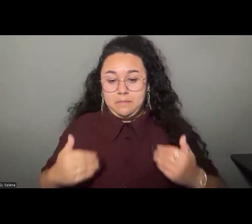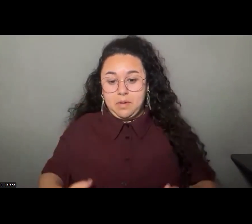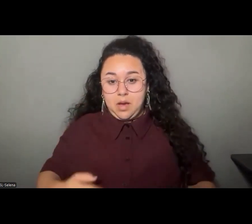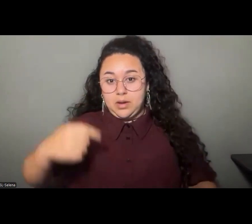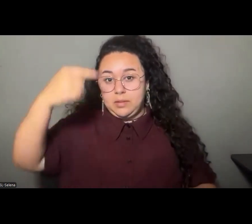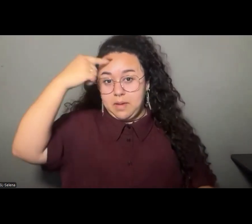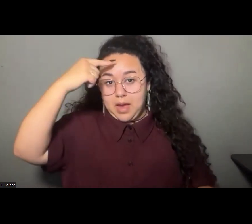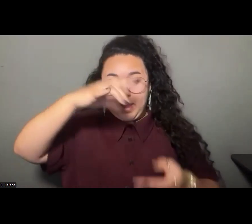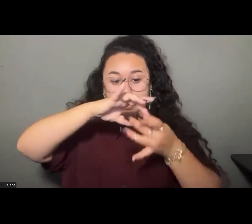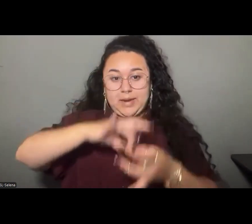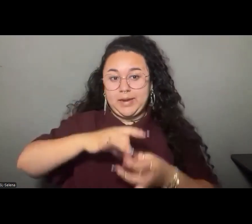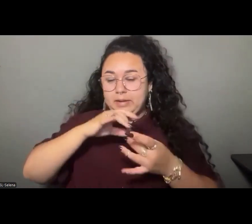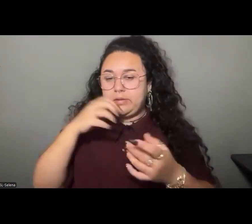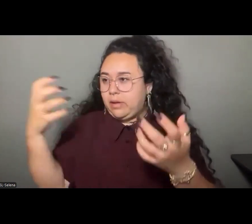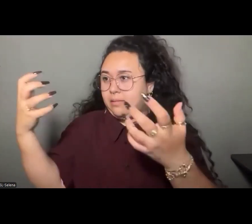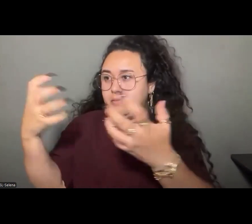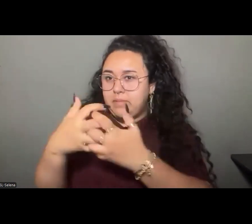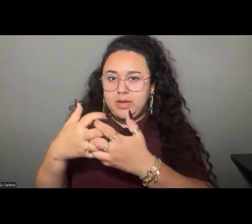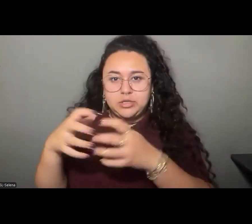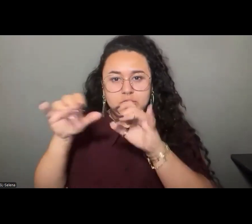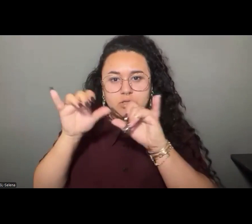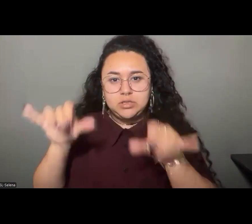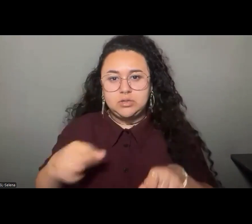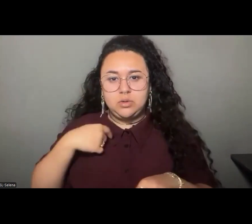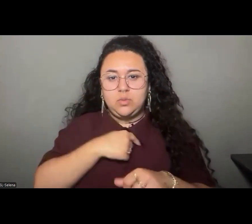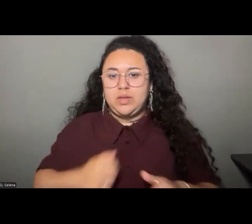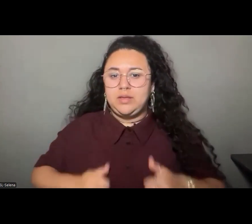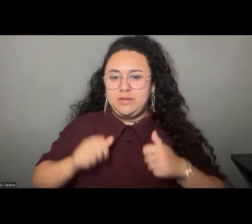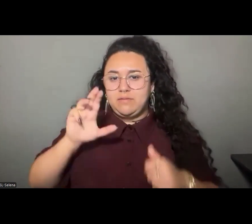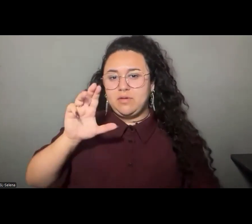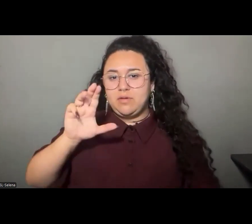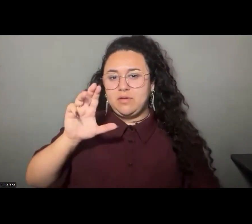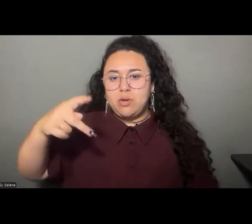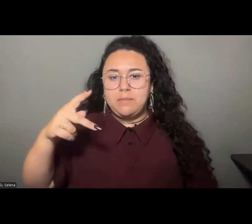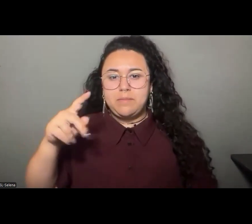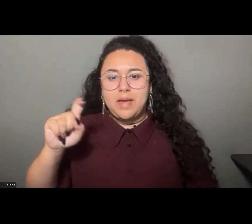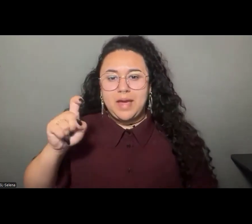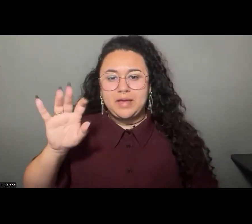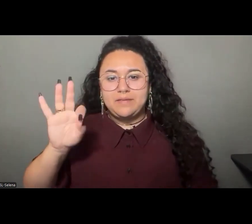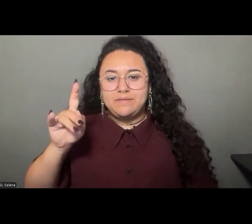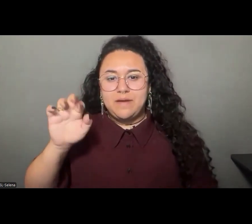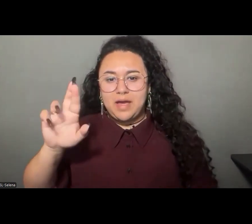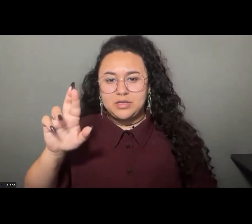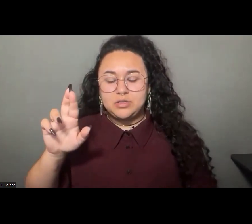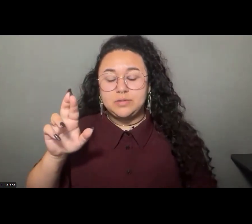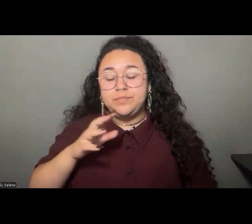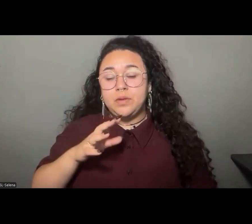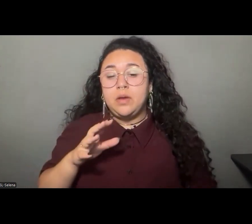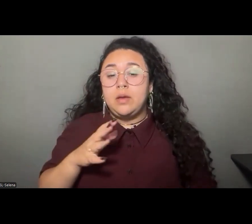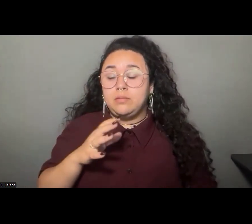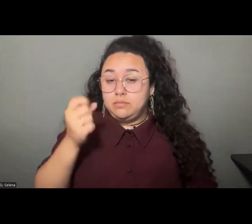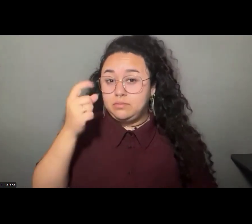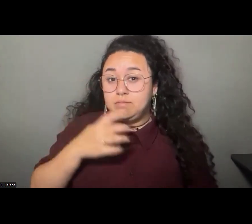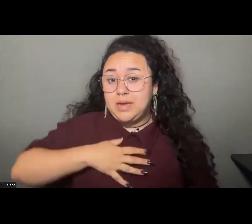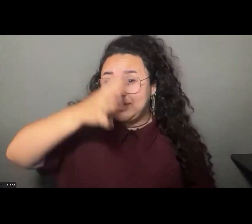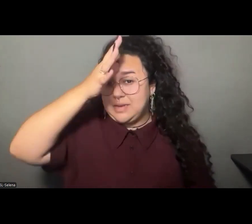systems. And we live the Crip X factor of, my dad had those Murphy's Law posters in the basement growing up